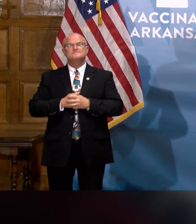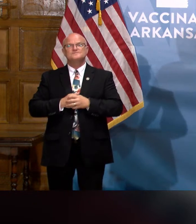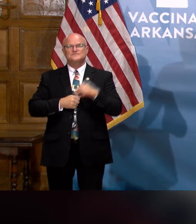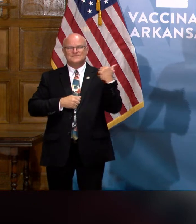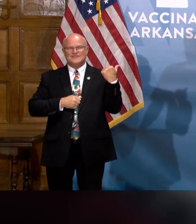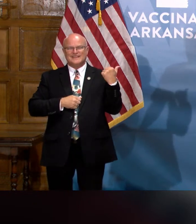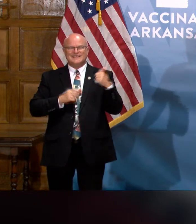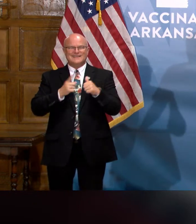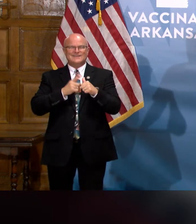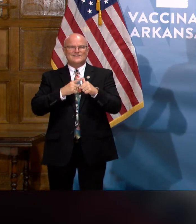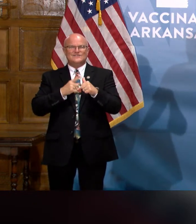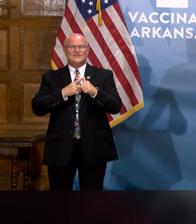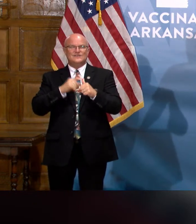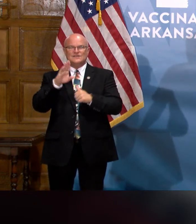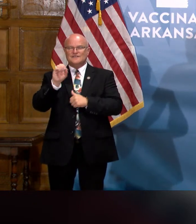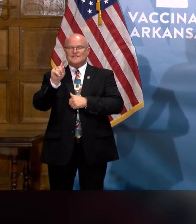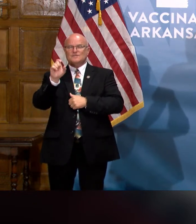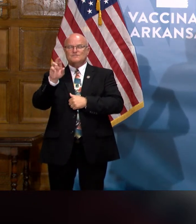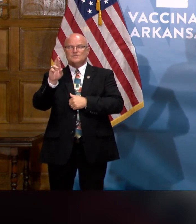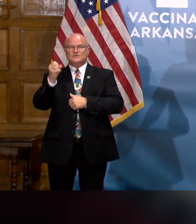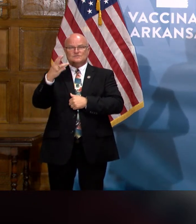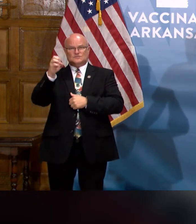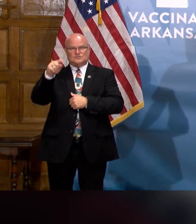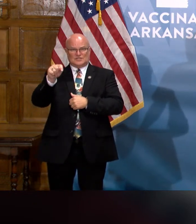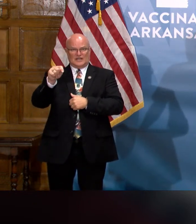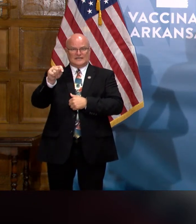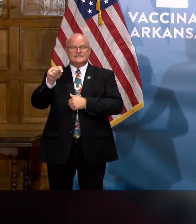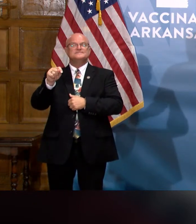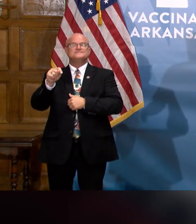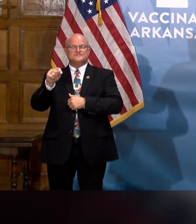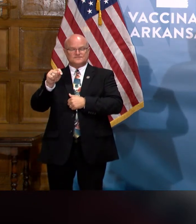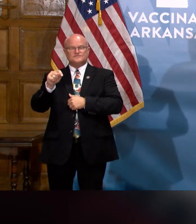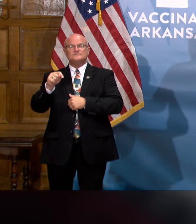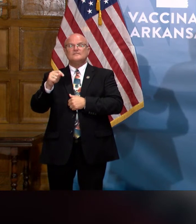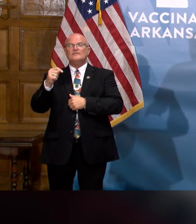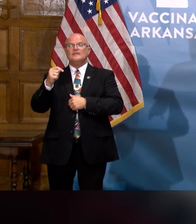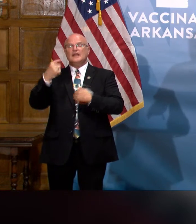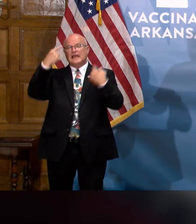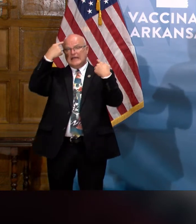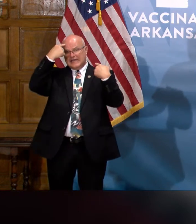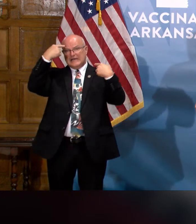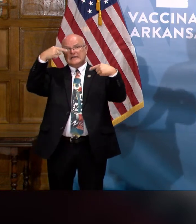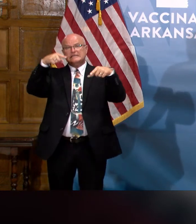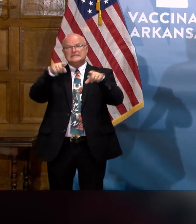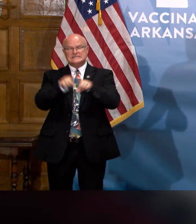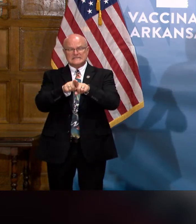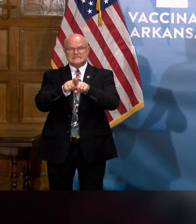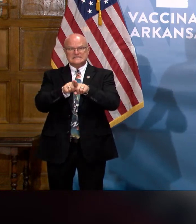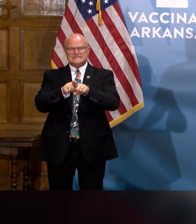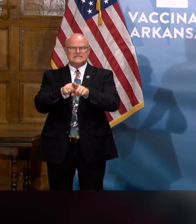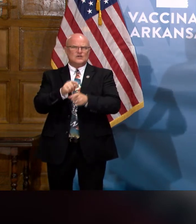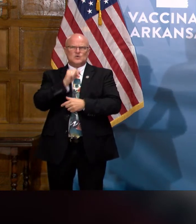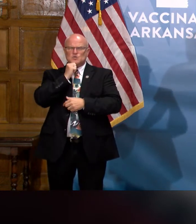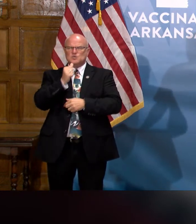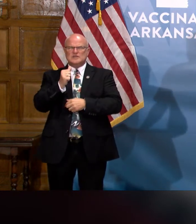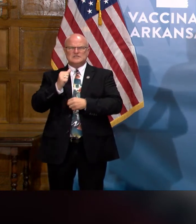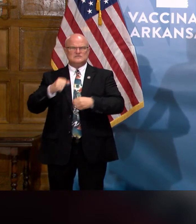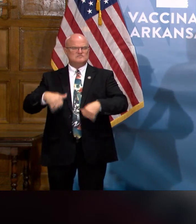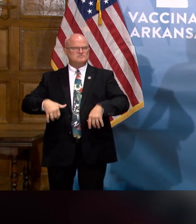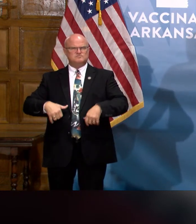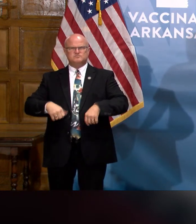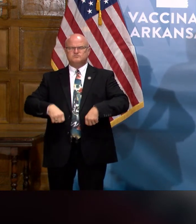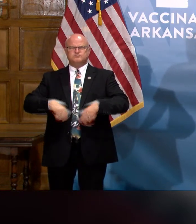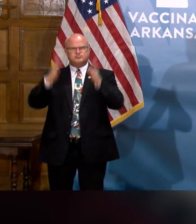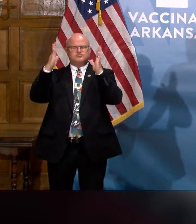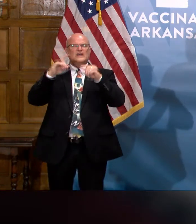First, in reference to the booster shot, there is a consensus, and there has not been any real dispute, that